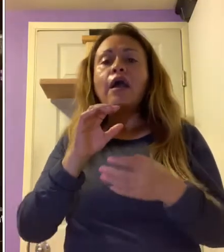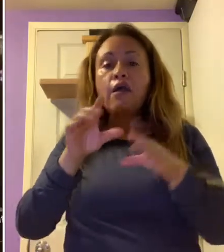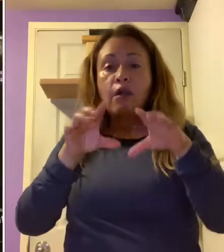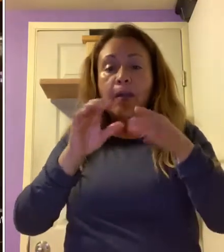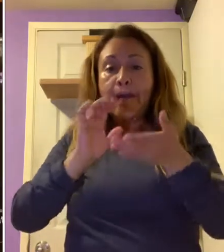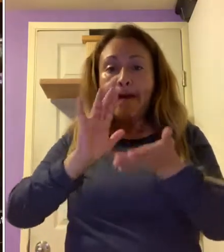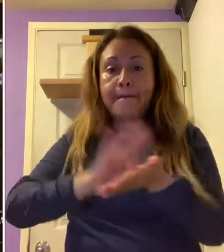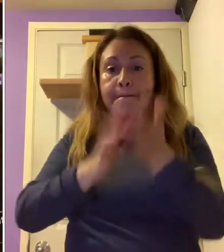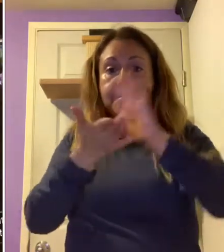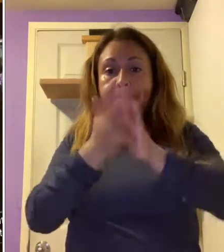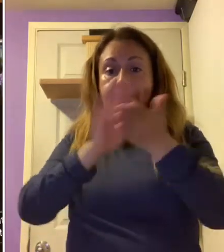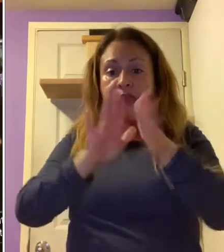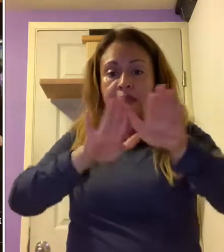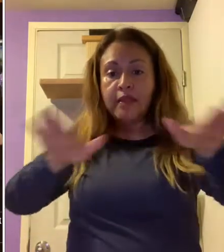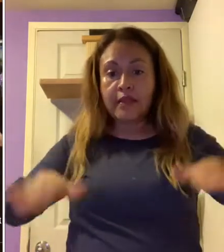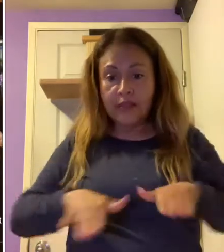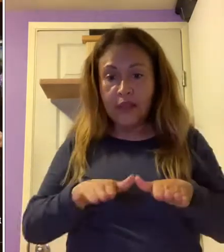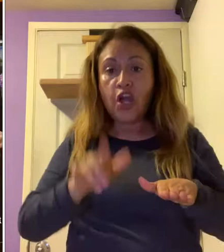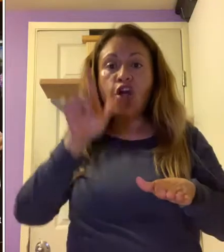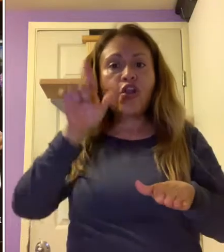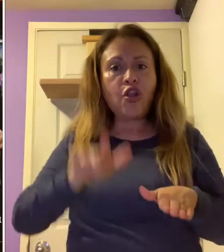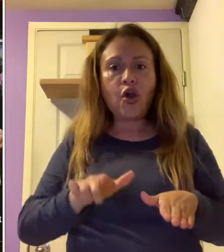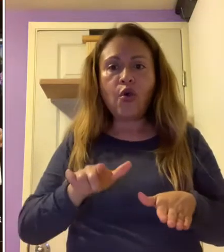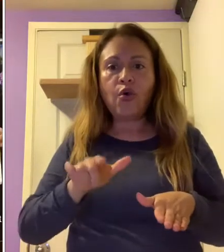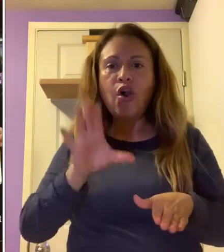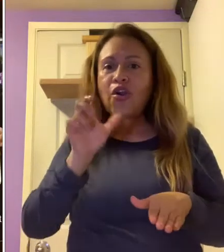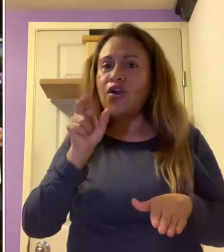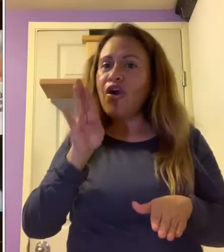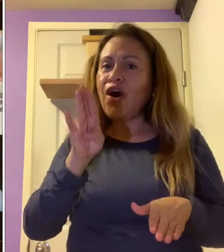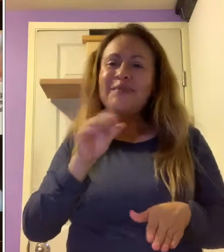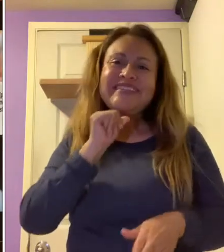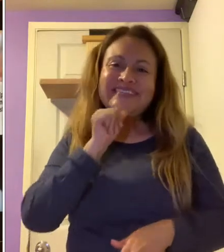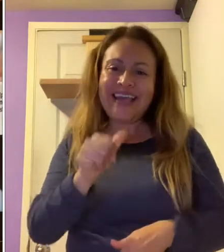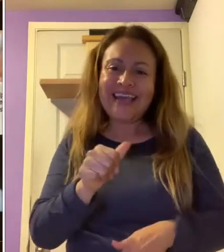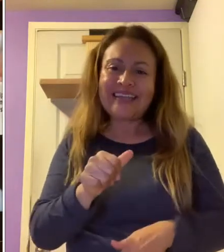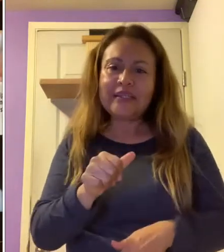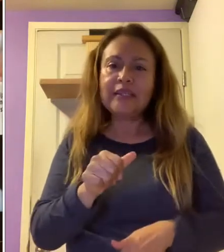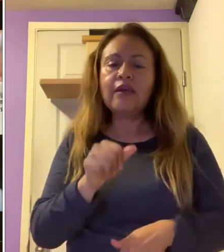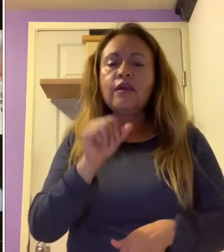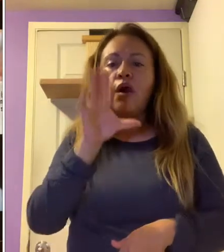and it's a cauliflower-based crust, but it's not low carb. It does also have,